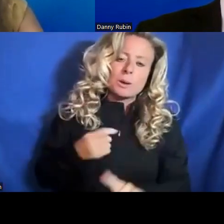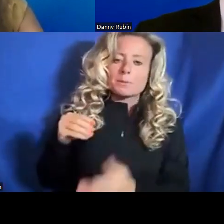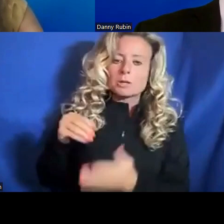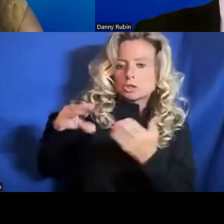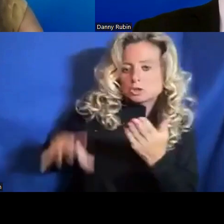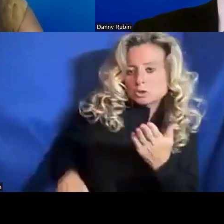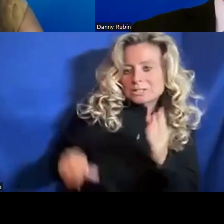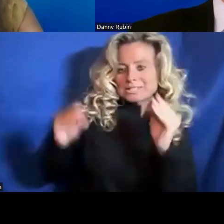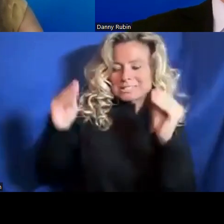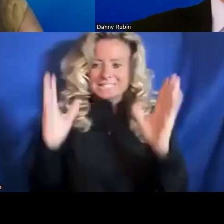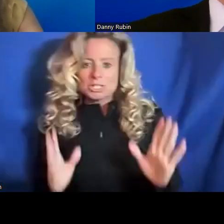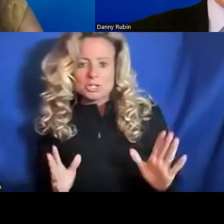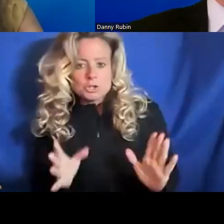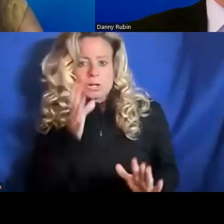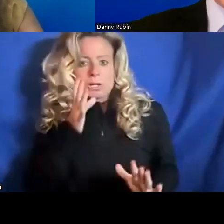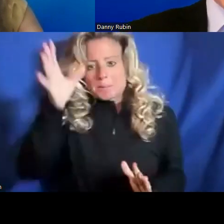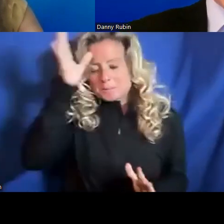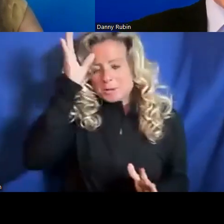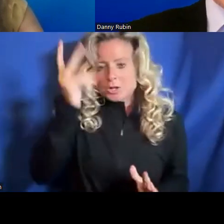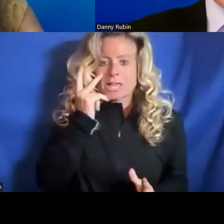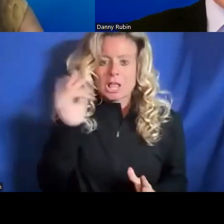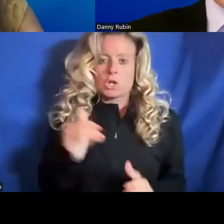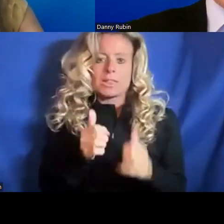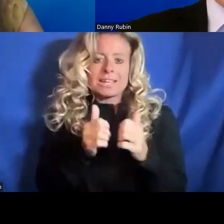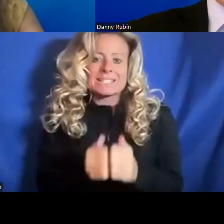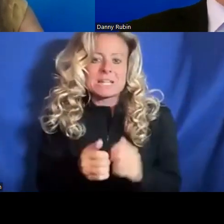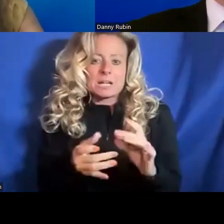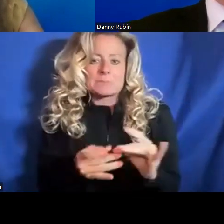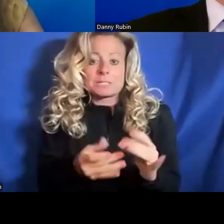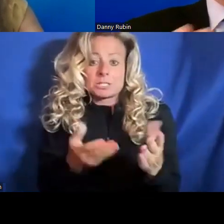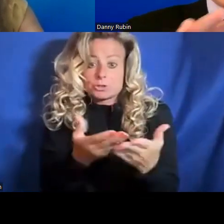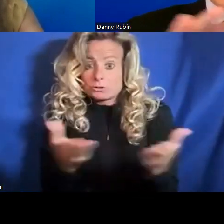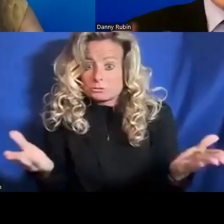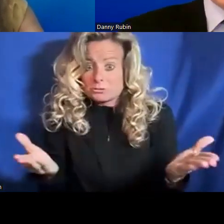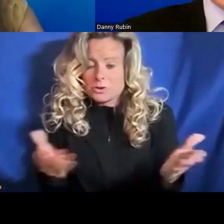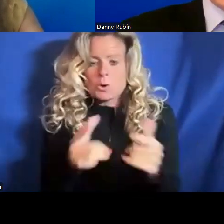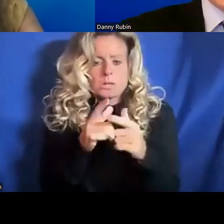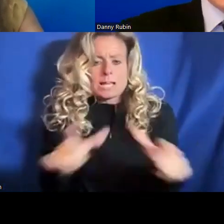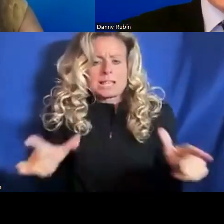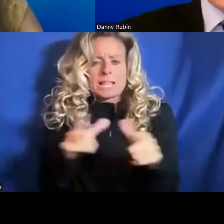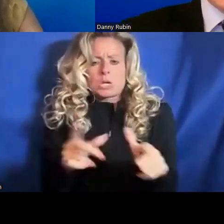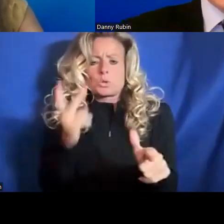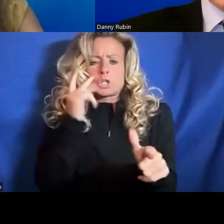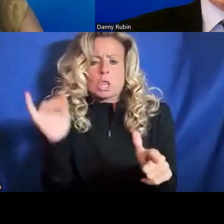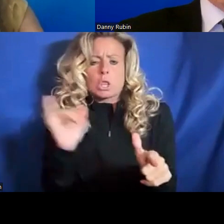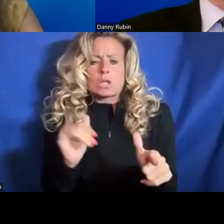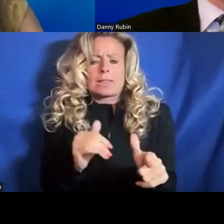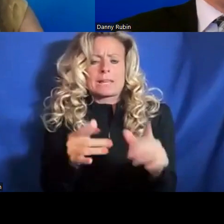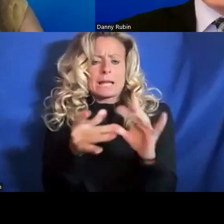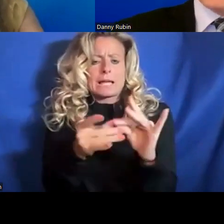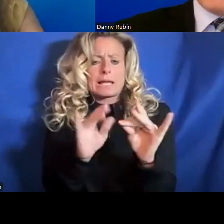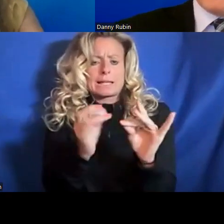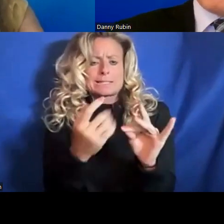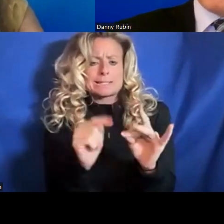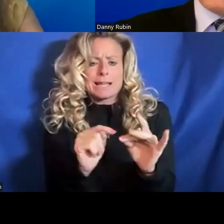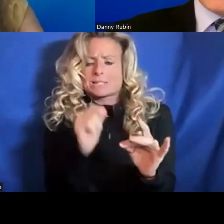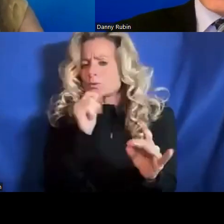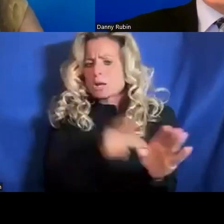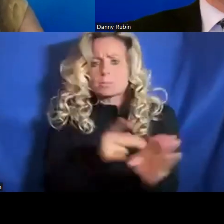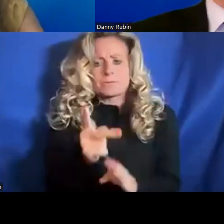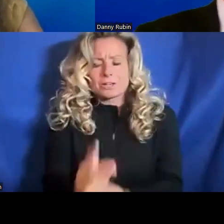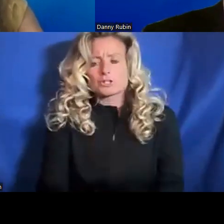or a parent that looked like a text message, where the language was like a text and it wasn't